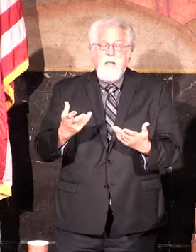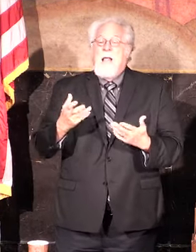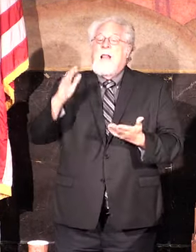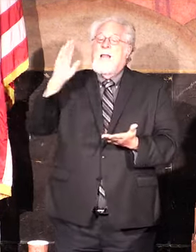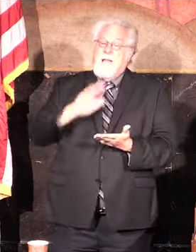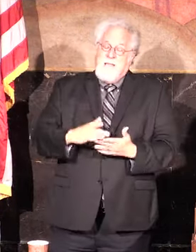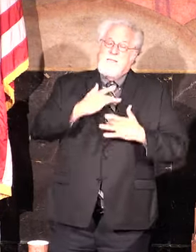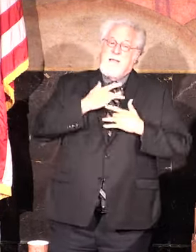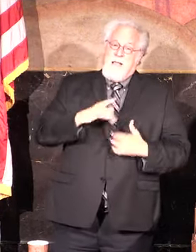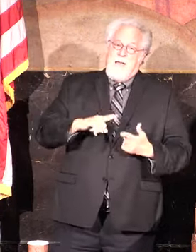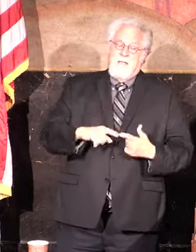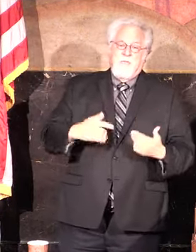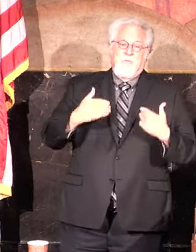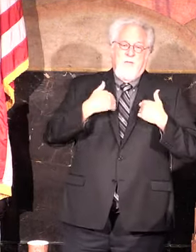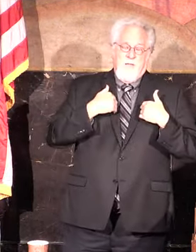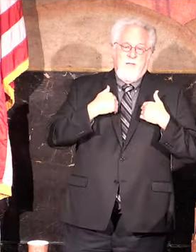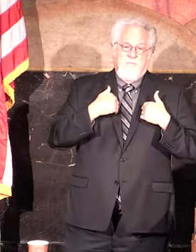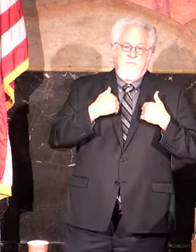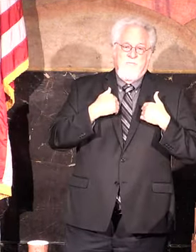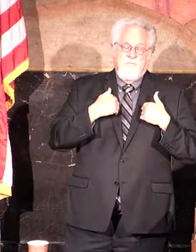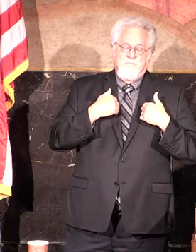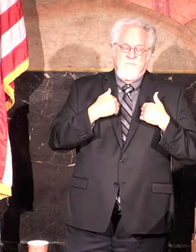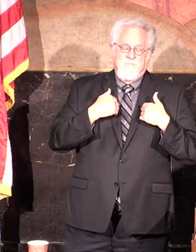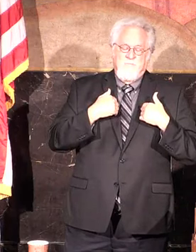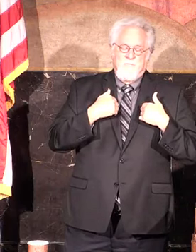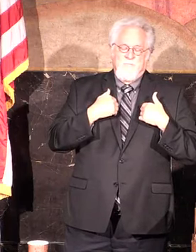likely to have